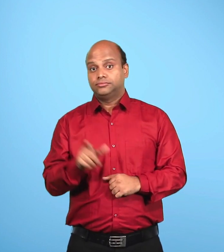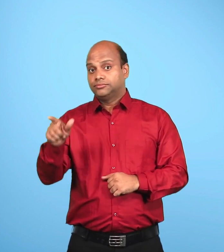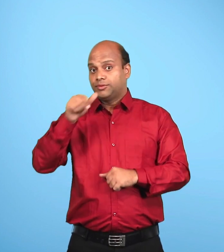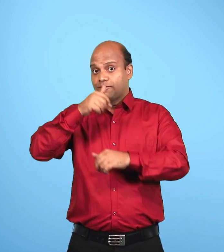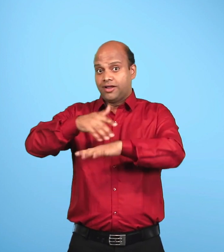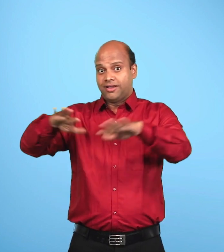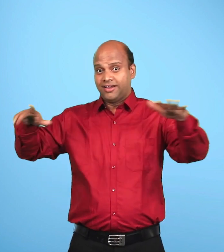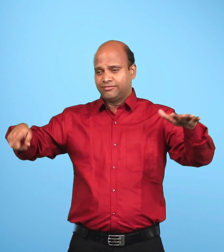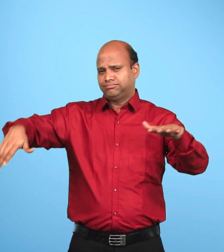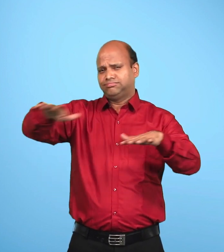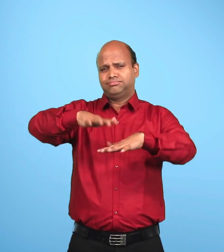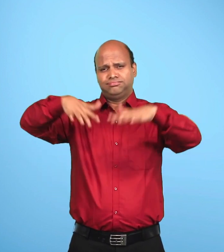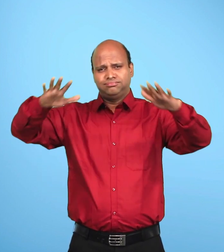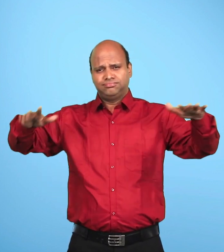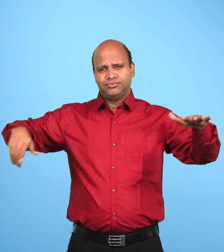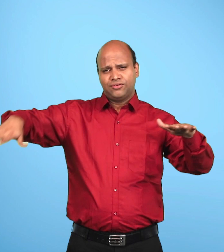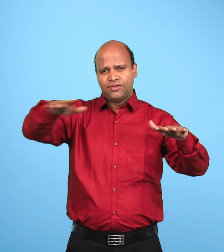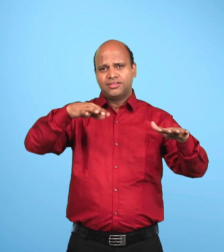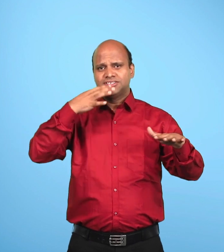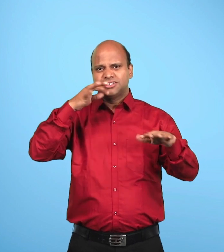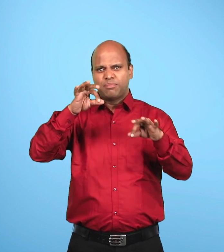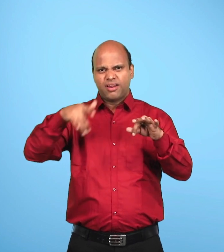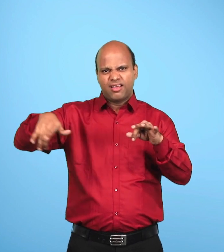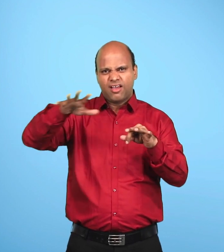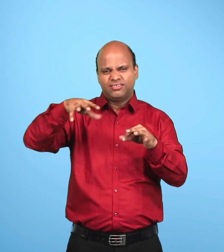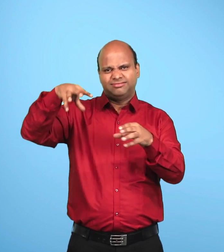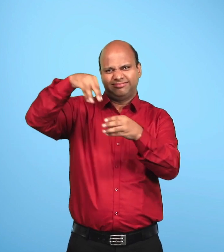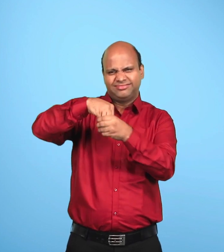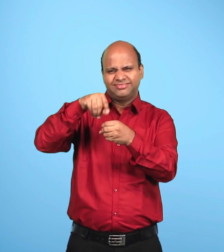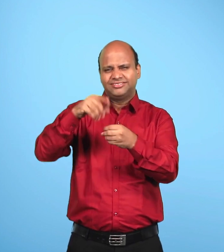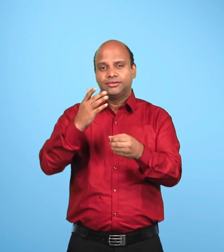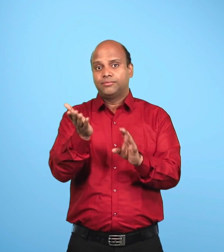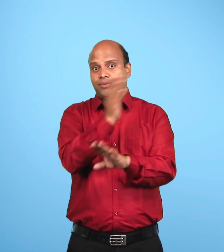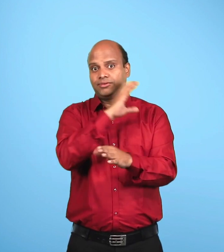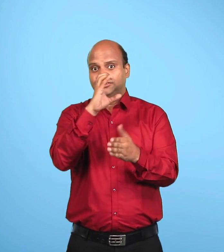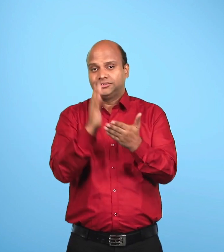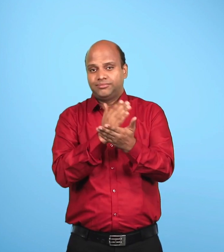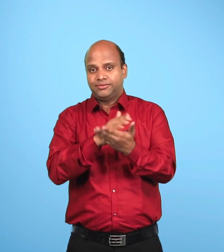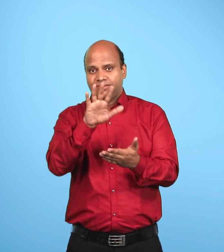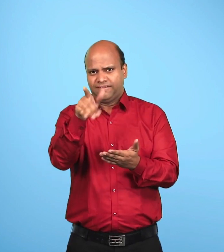Water in the oceans may have salts dissolved in it as discussed in chapter 5.